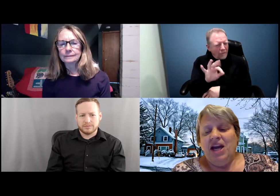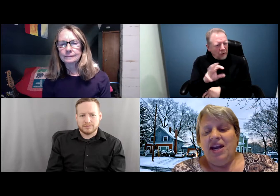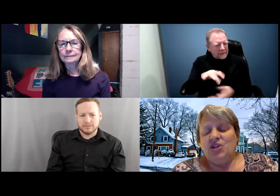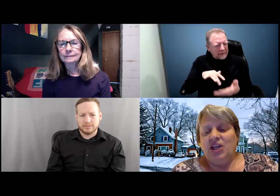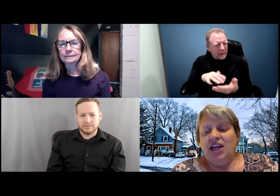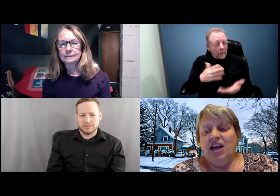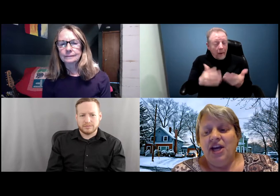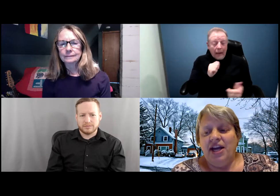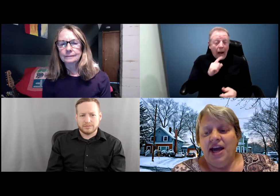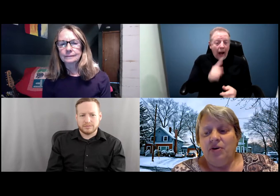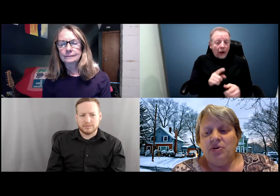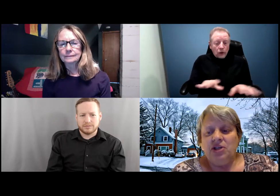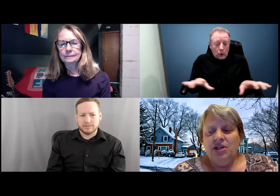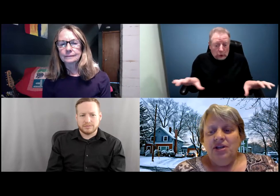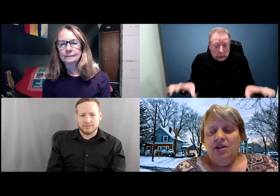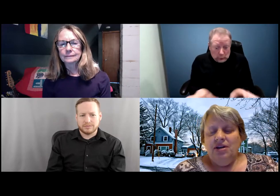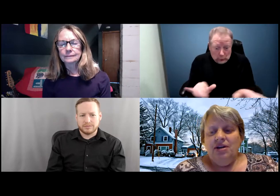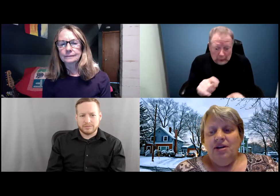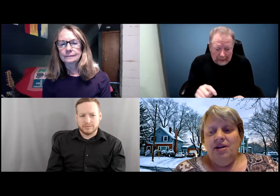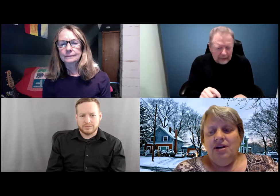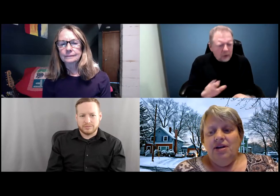Maybe not actually carry it out,